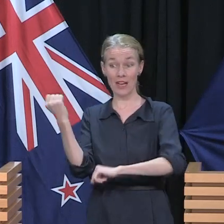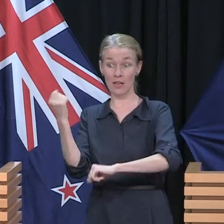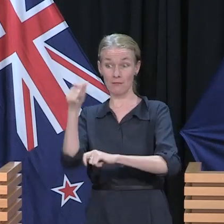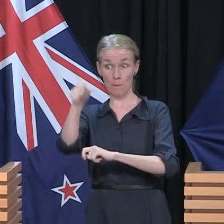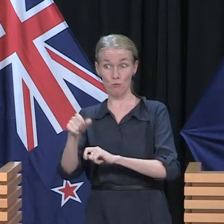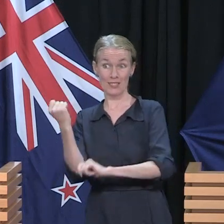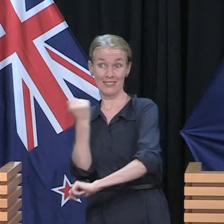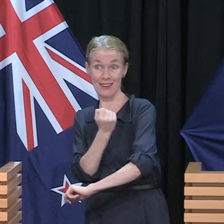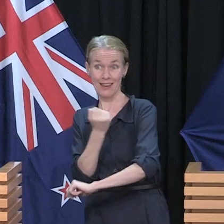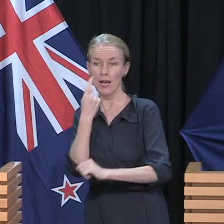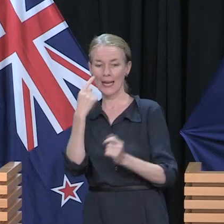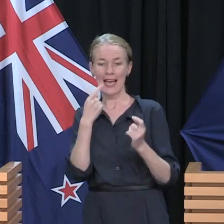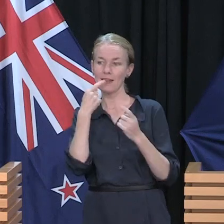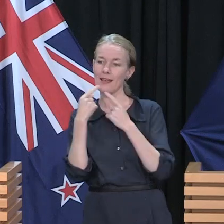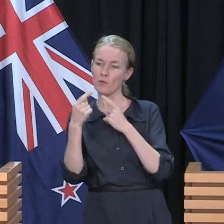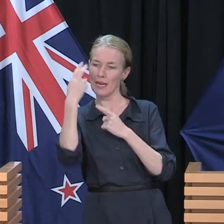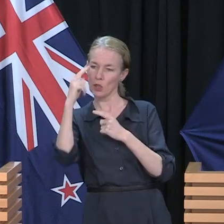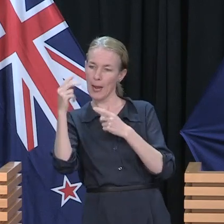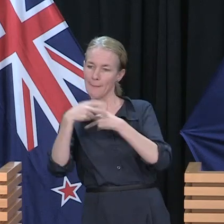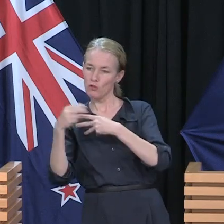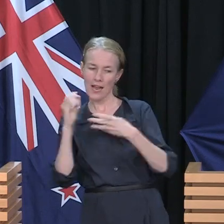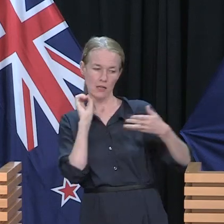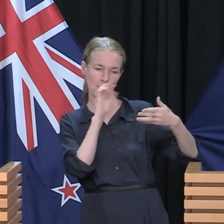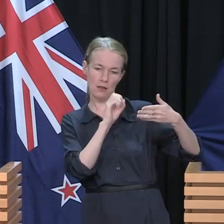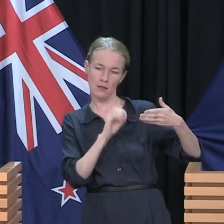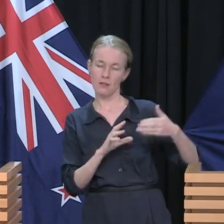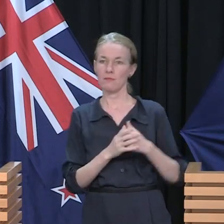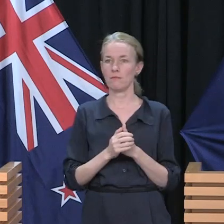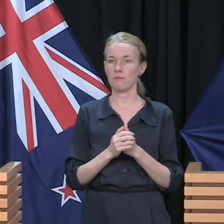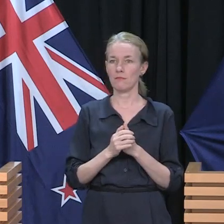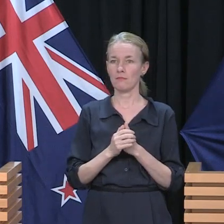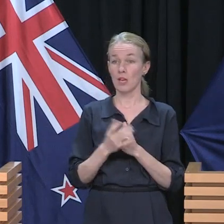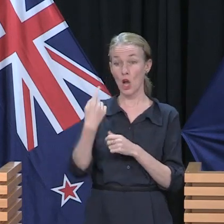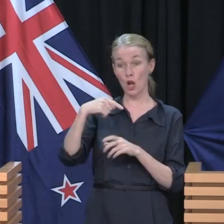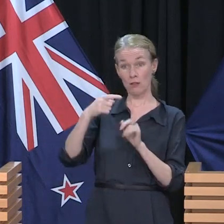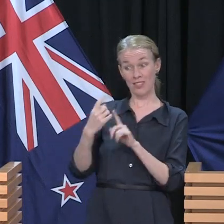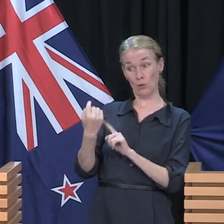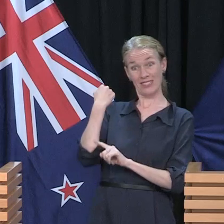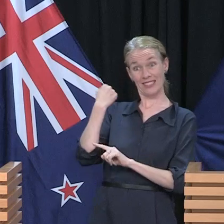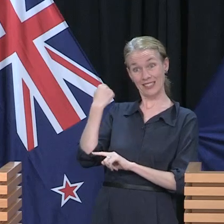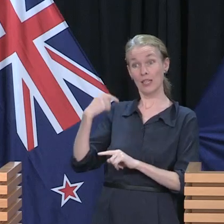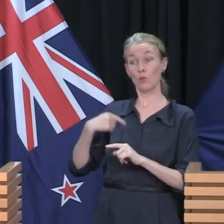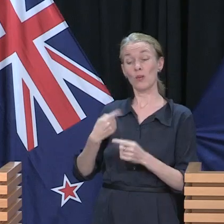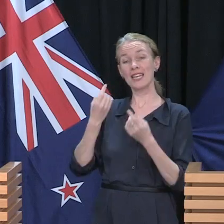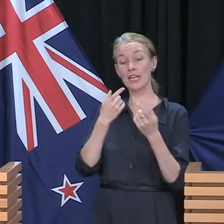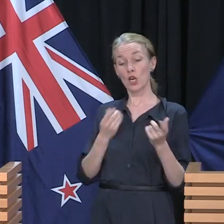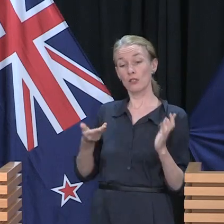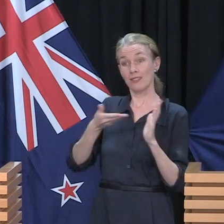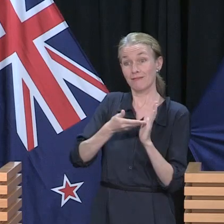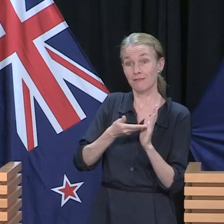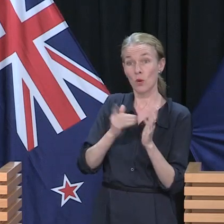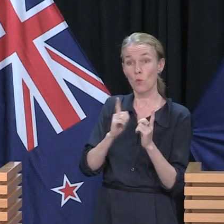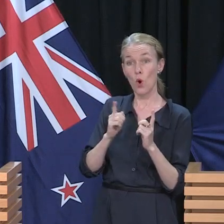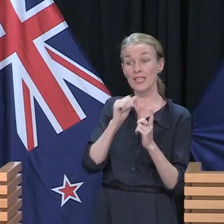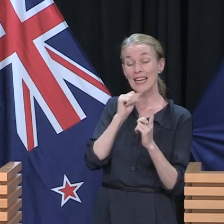a rapid change last year during the measles outbreak to allow pharmacists to do this. This will allow, for example, people to enter